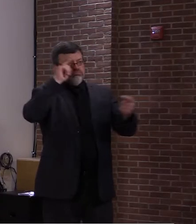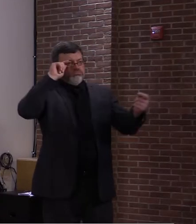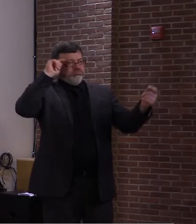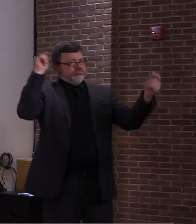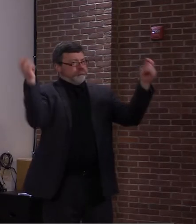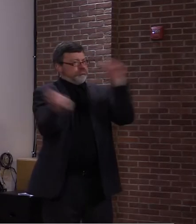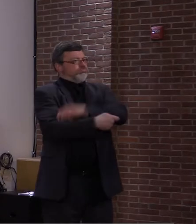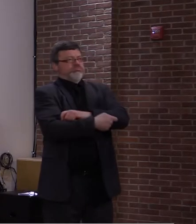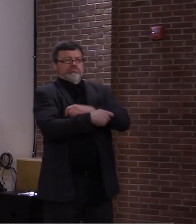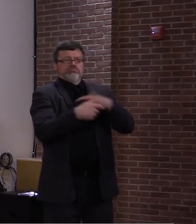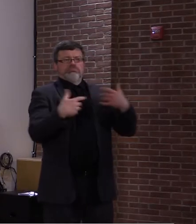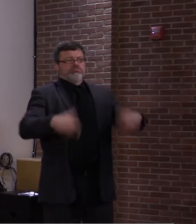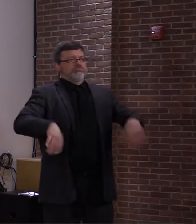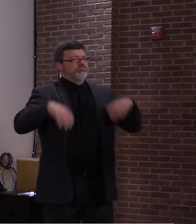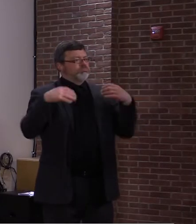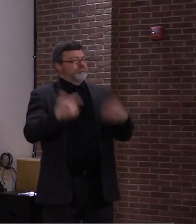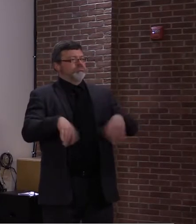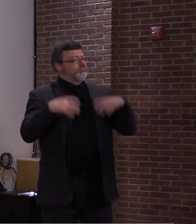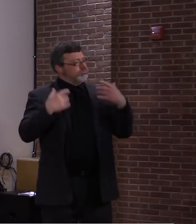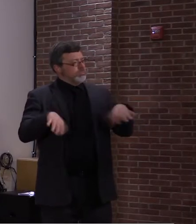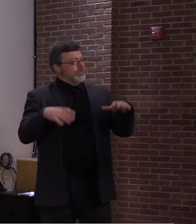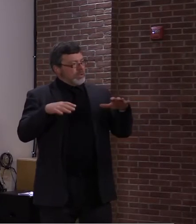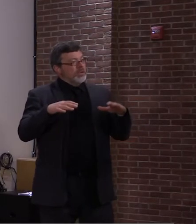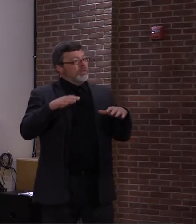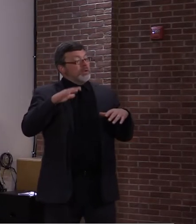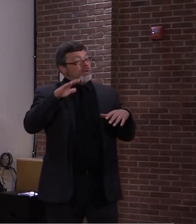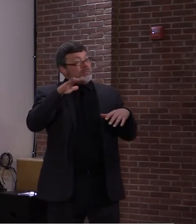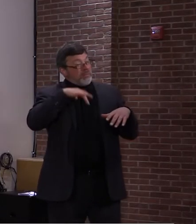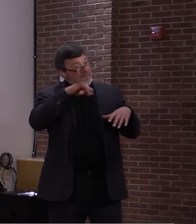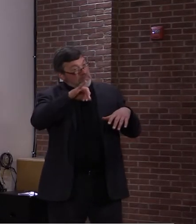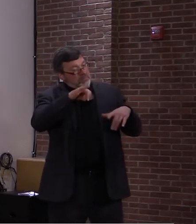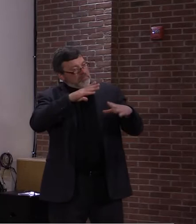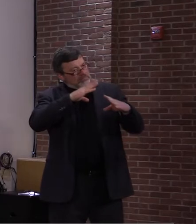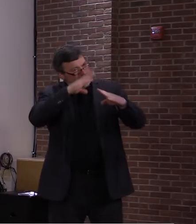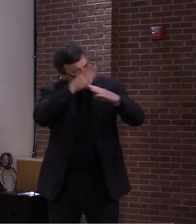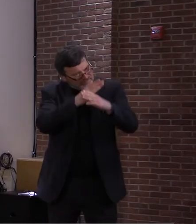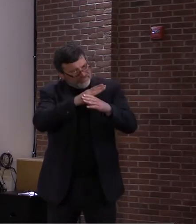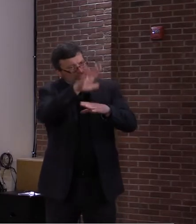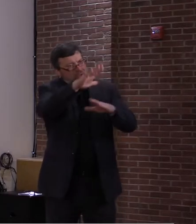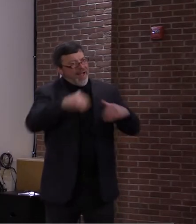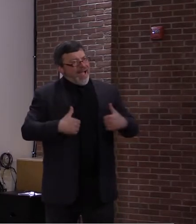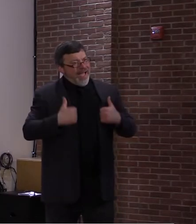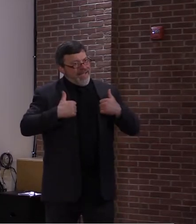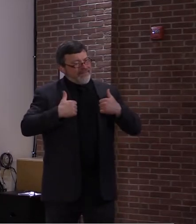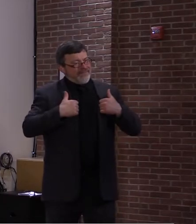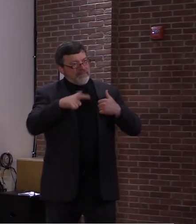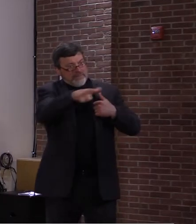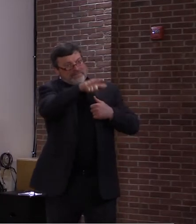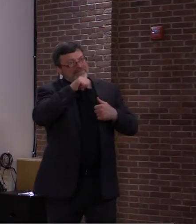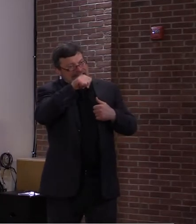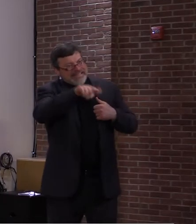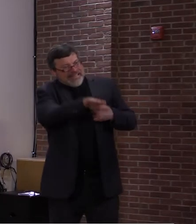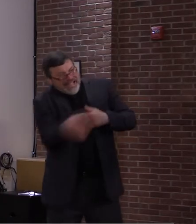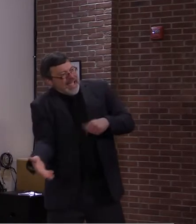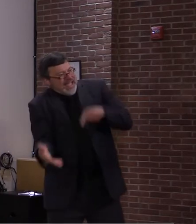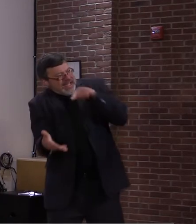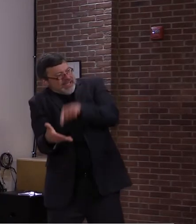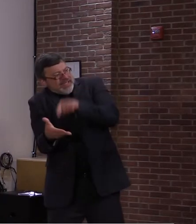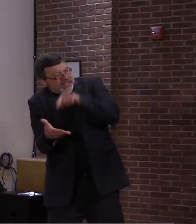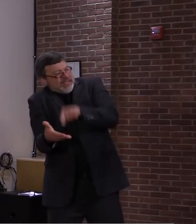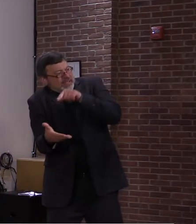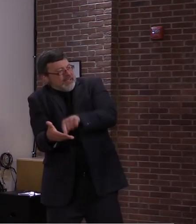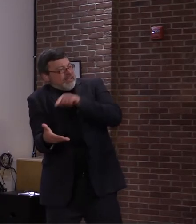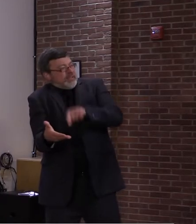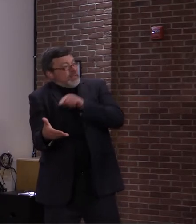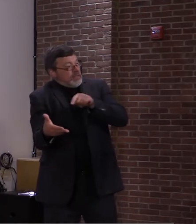is you still want to be protected as much as possible. And that's why we hope that new vaccines that possibly could be available